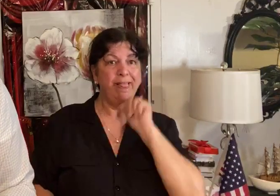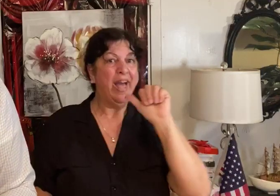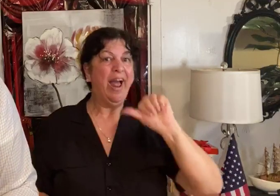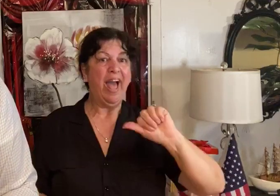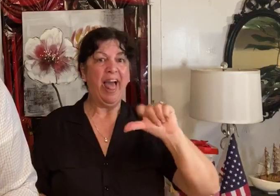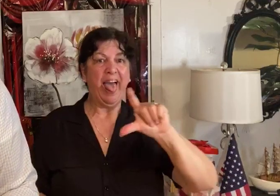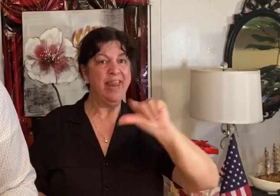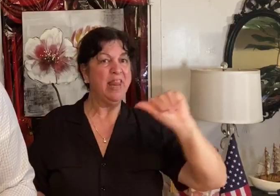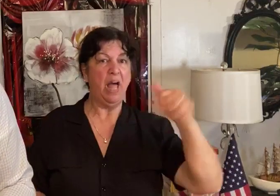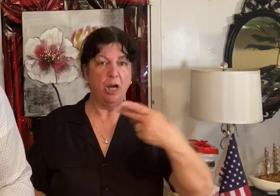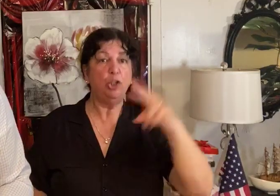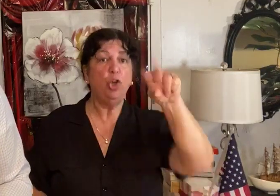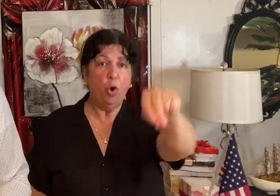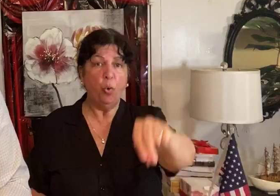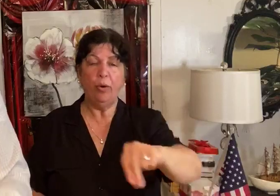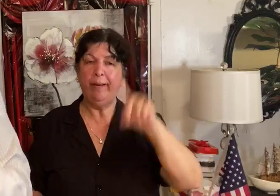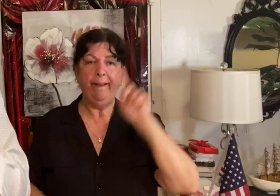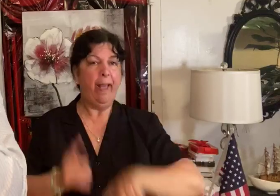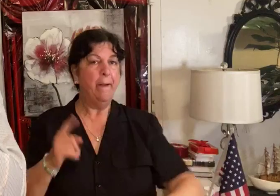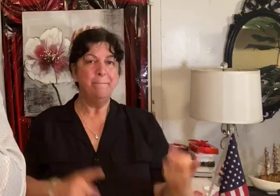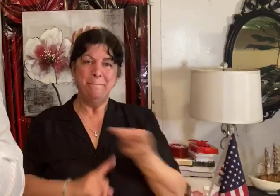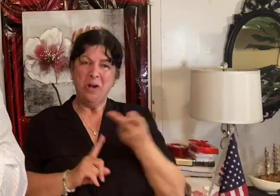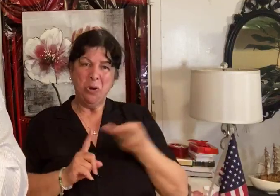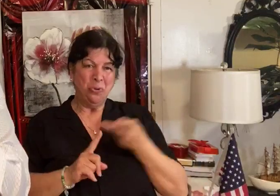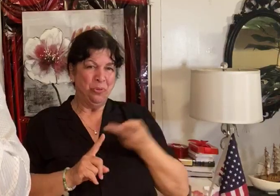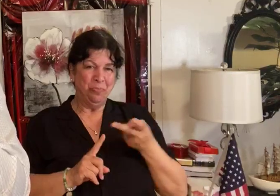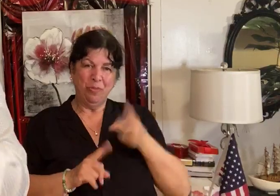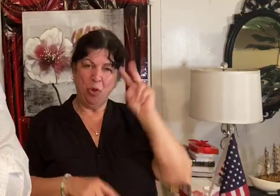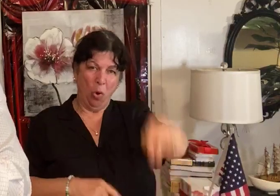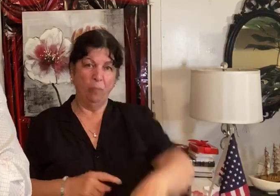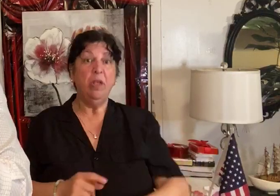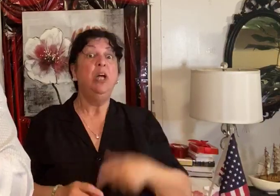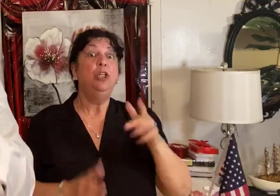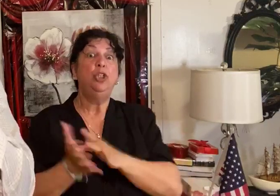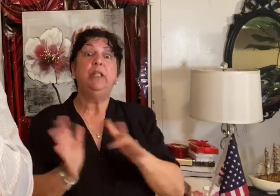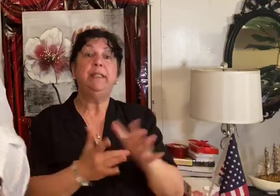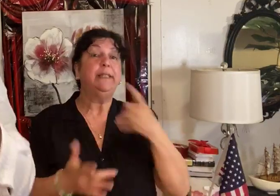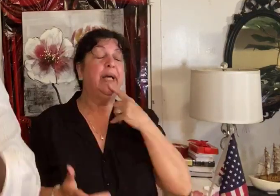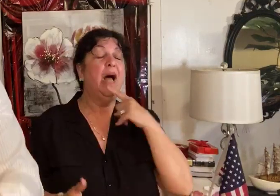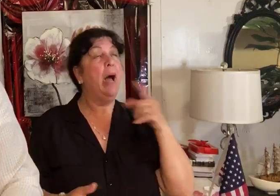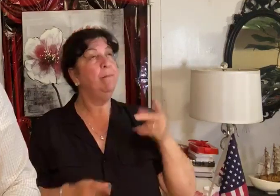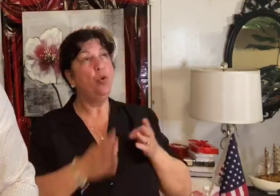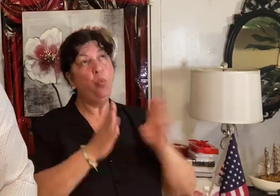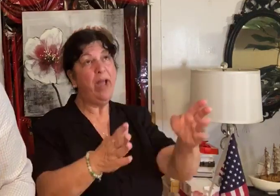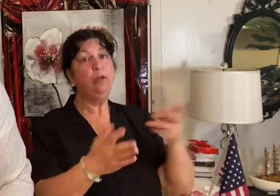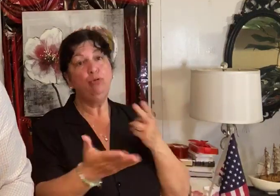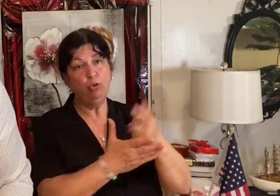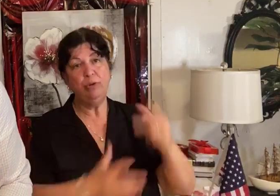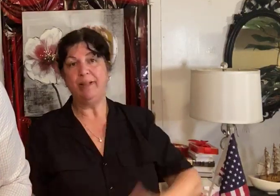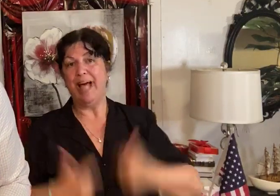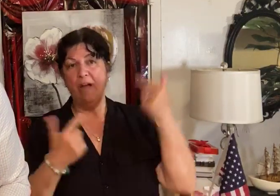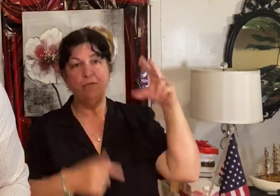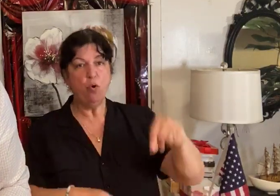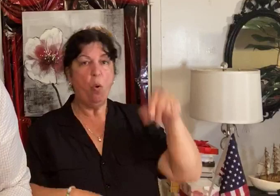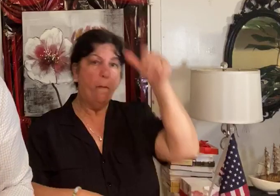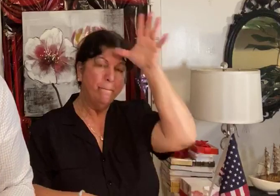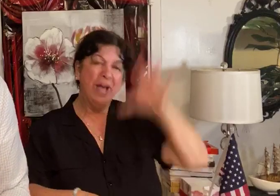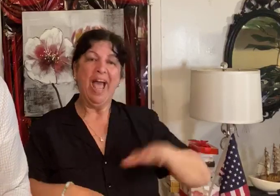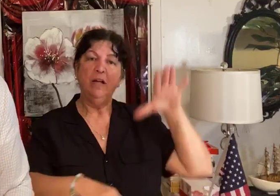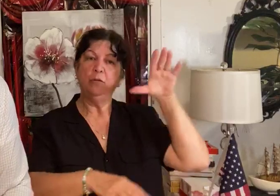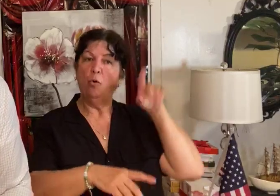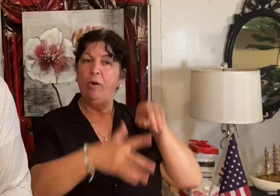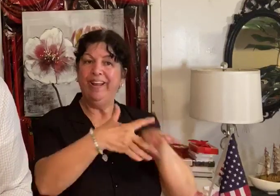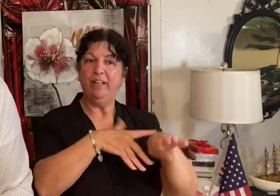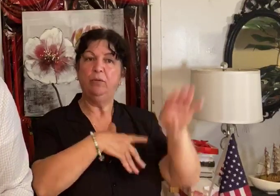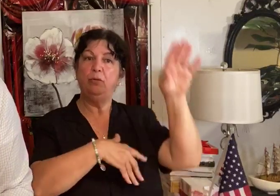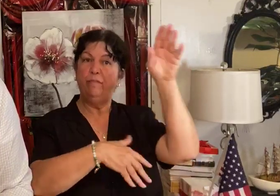You can't have it both ways. Jesus said, I am the way, the truth, and the life. No man cometh unto the Father by me. There's